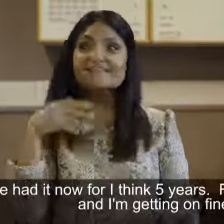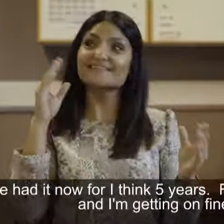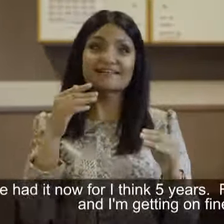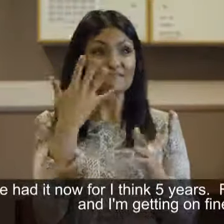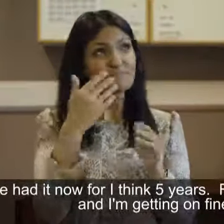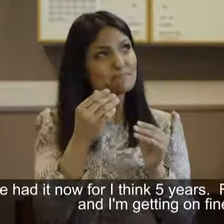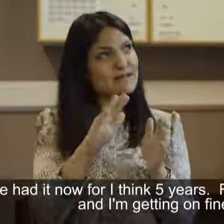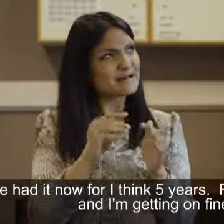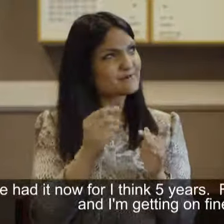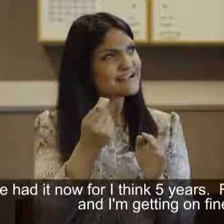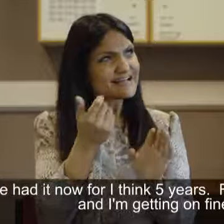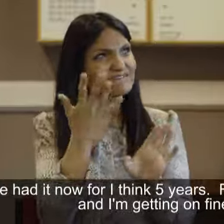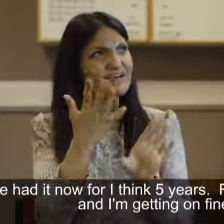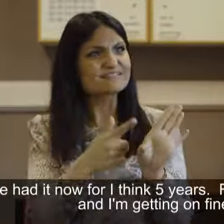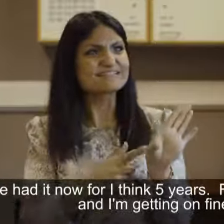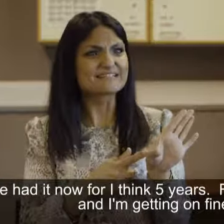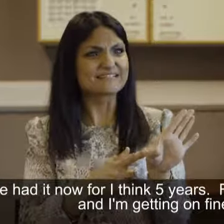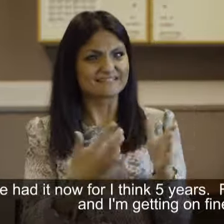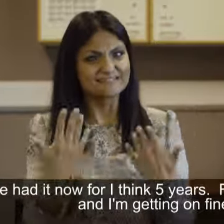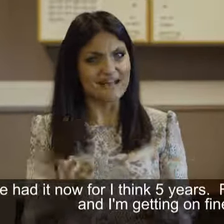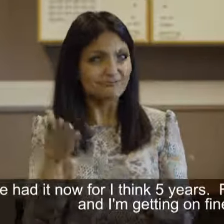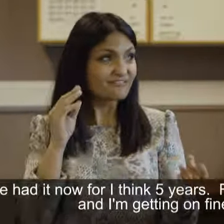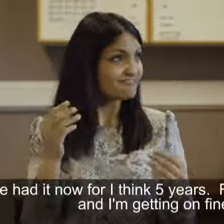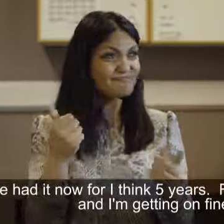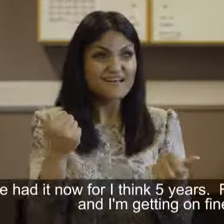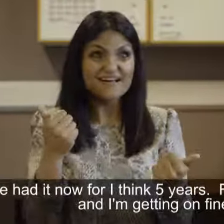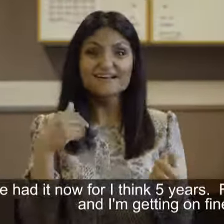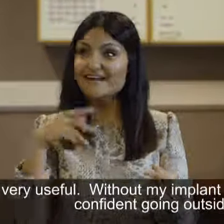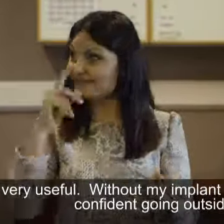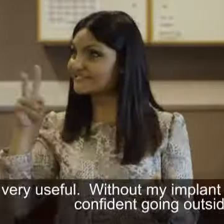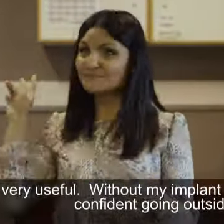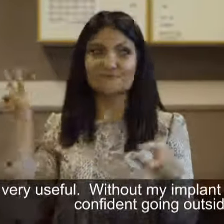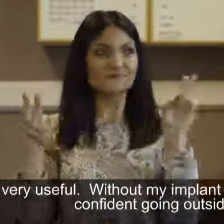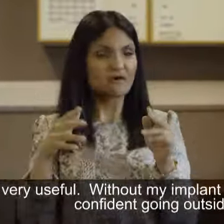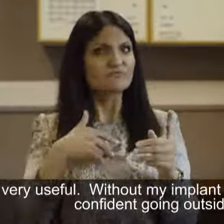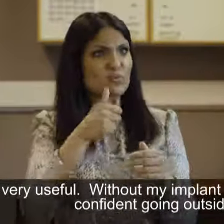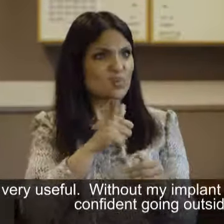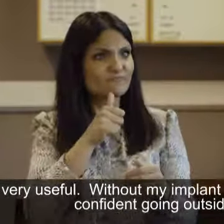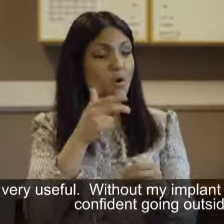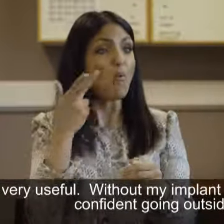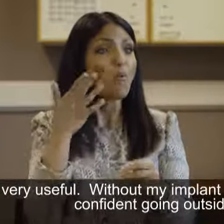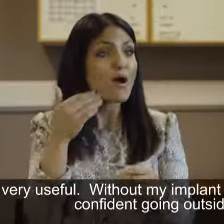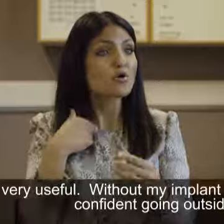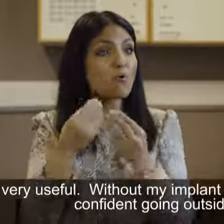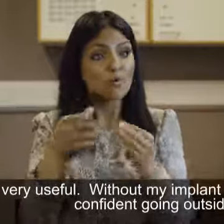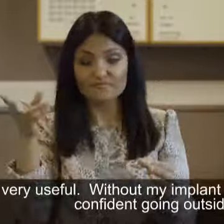had it now, I think, for 5 years now, and I'm getting on fine. It's very useful. Without my